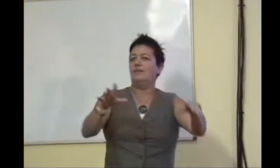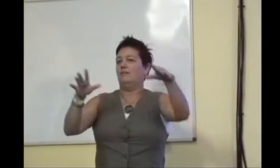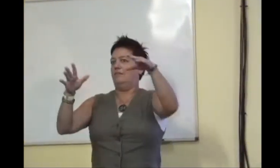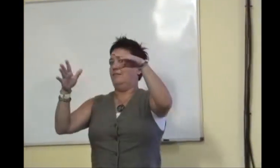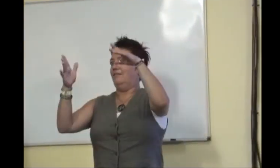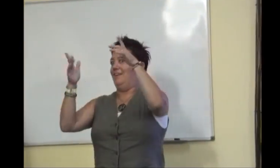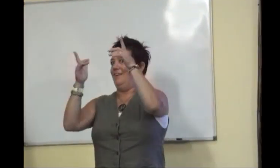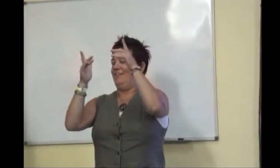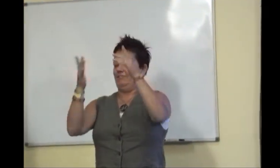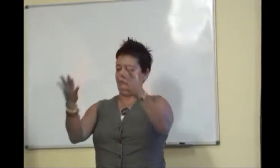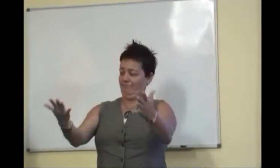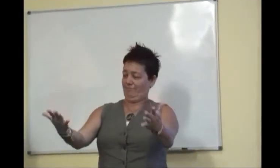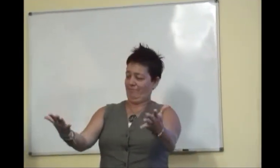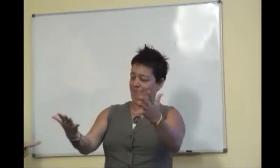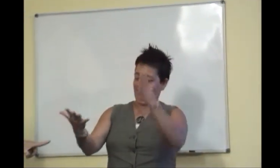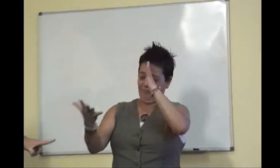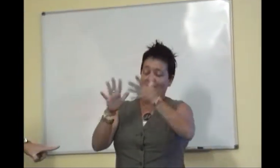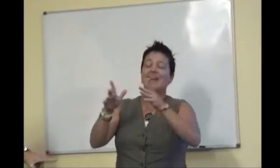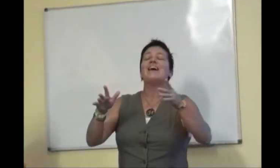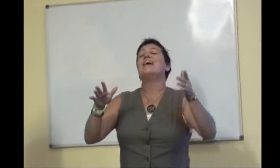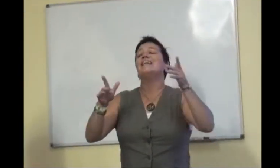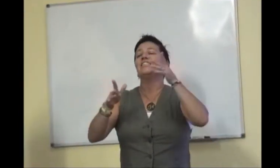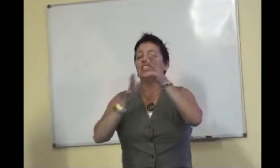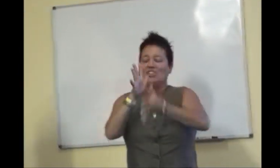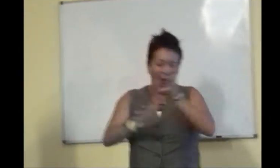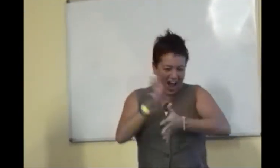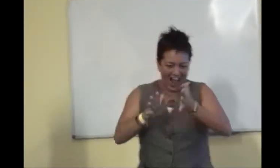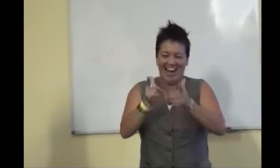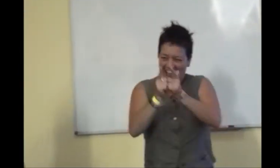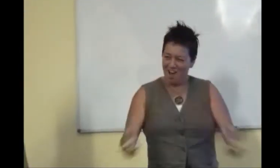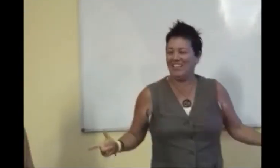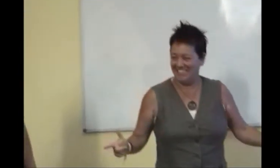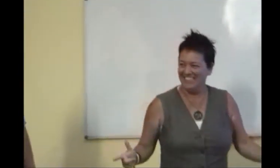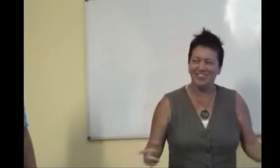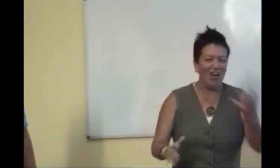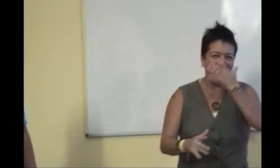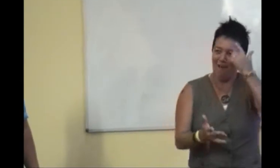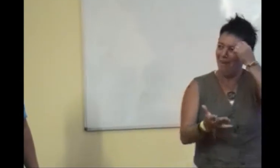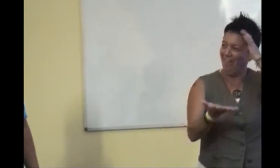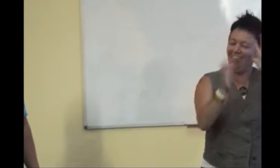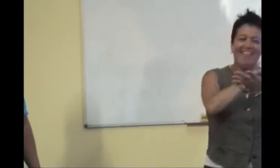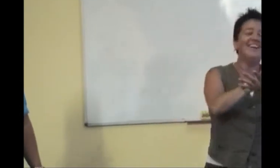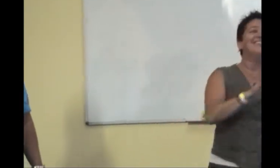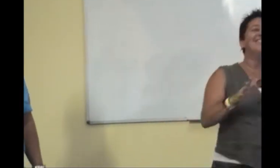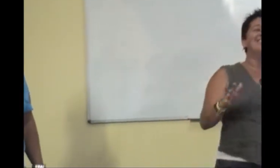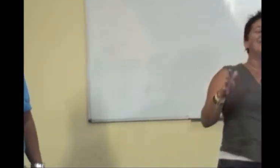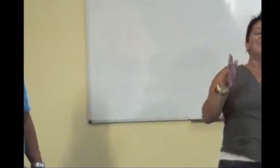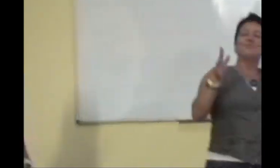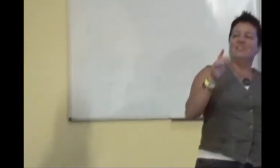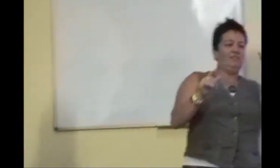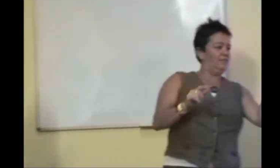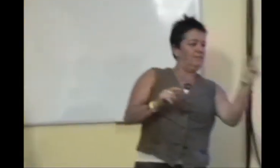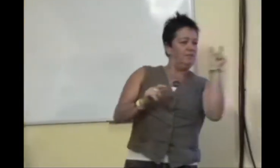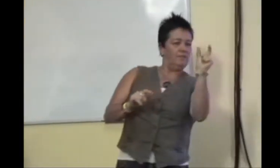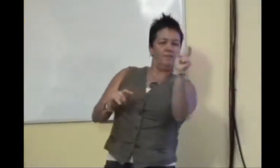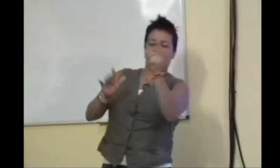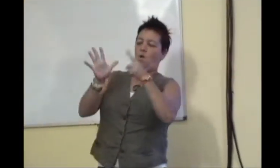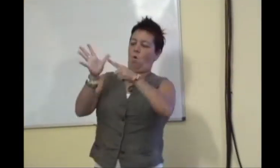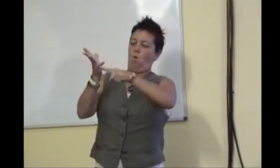Australian Sign Language. Sign Language, thank you. Australian Sign Language. I'm just having a line behind there.